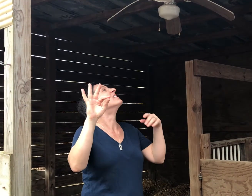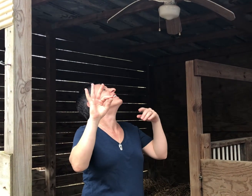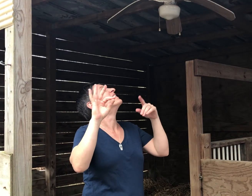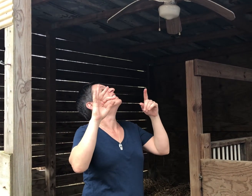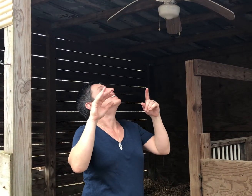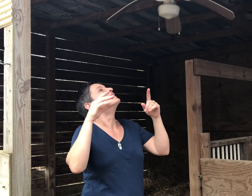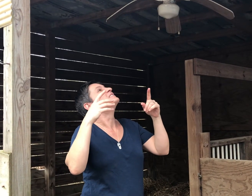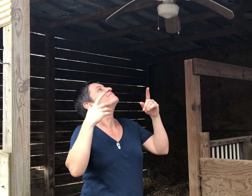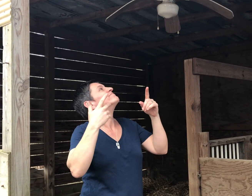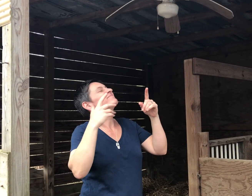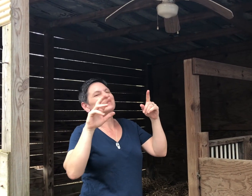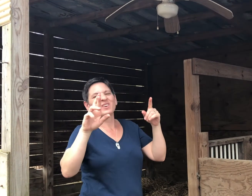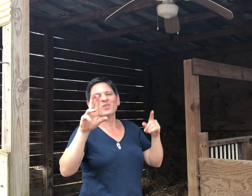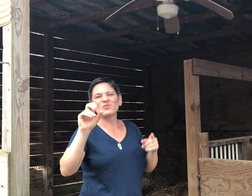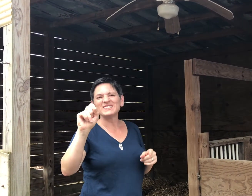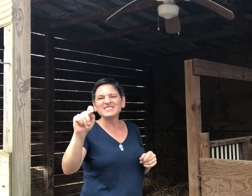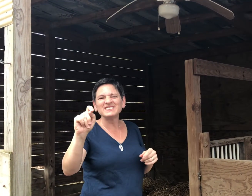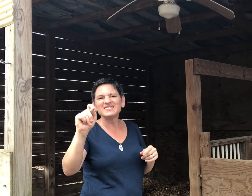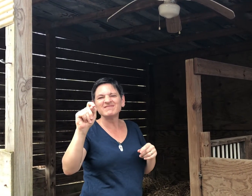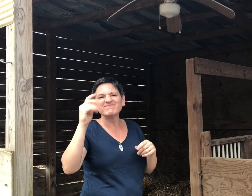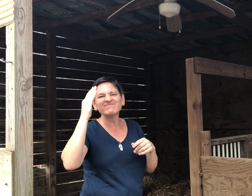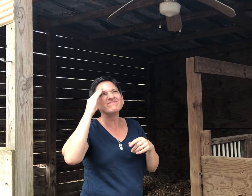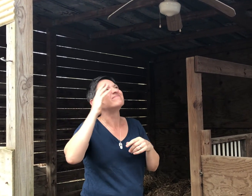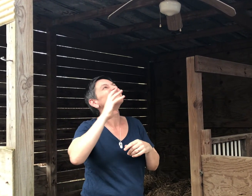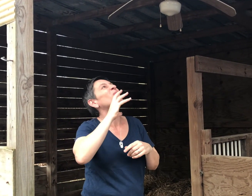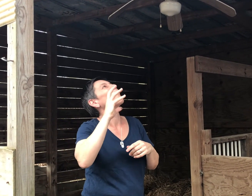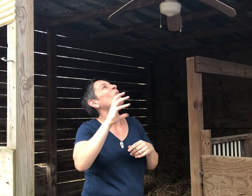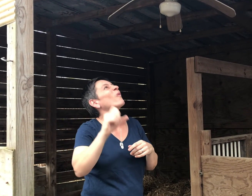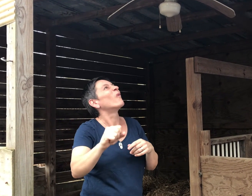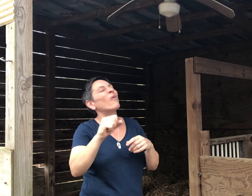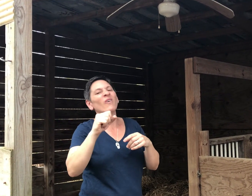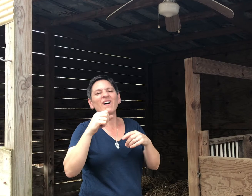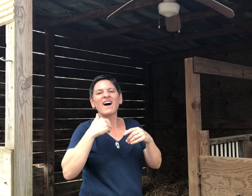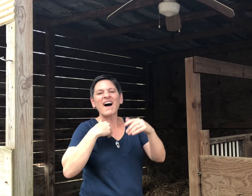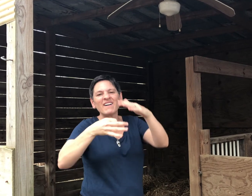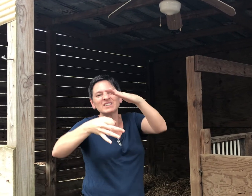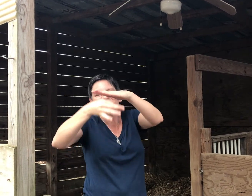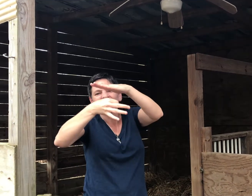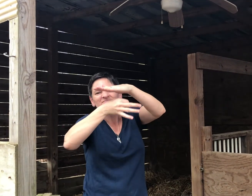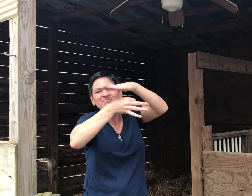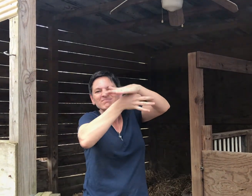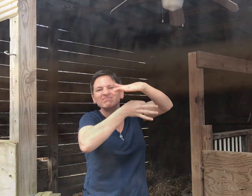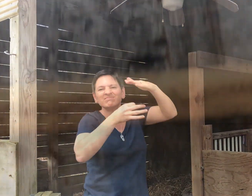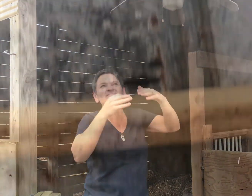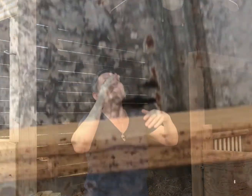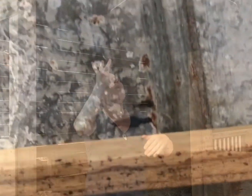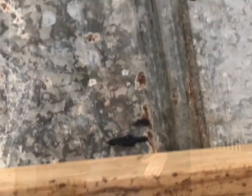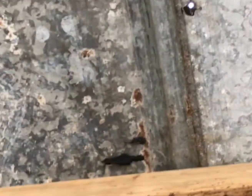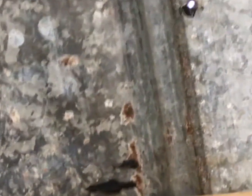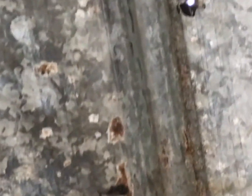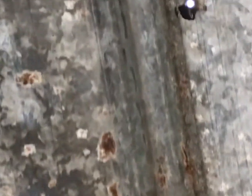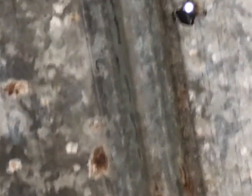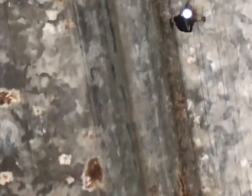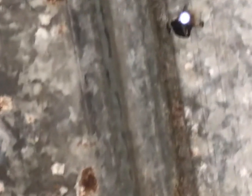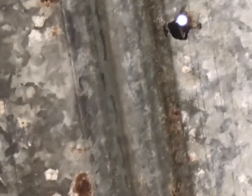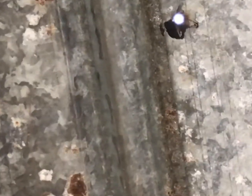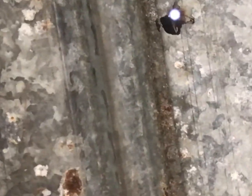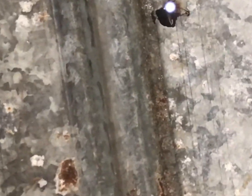And the roof here is very rusted. It's an older roof and it's got some holes.